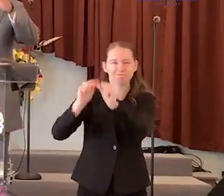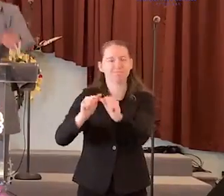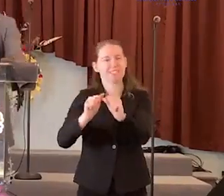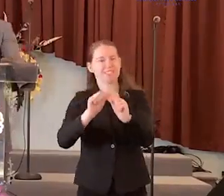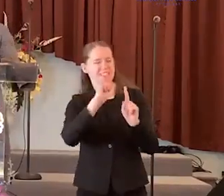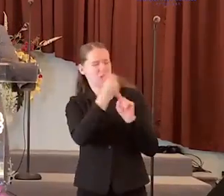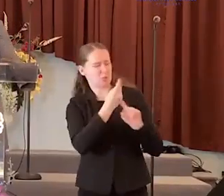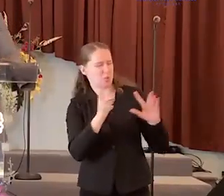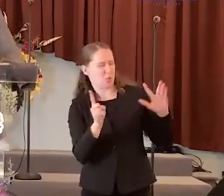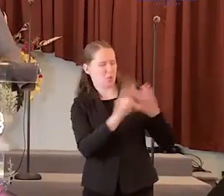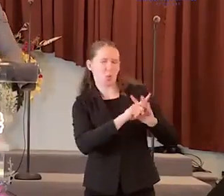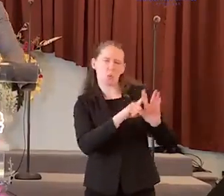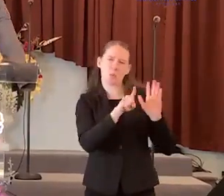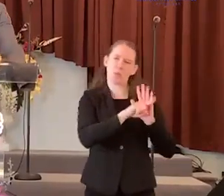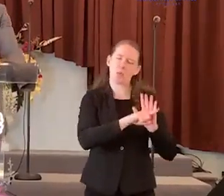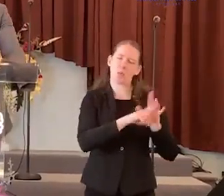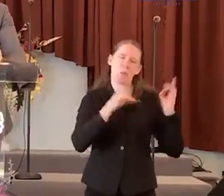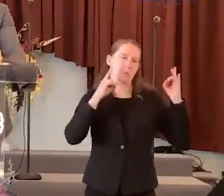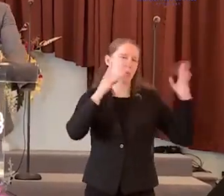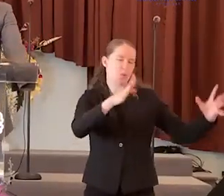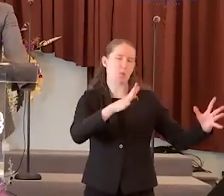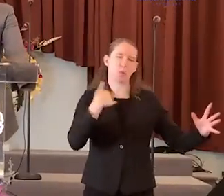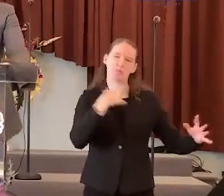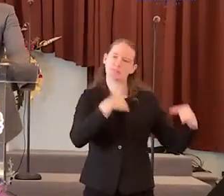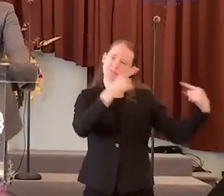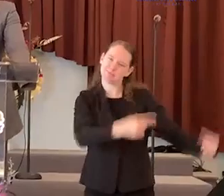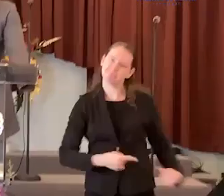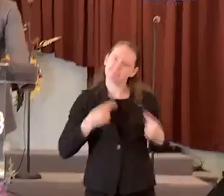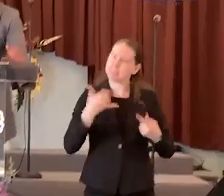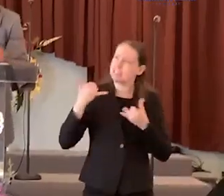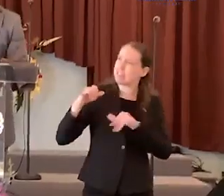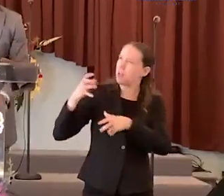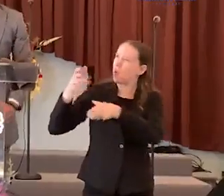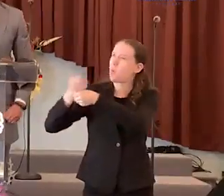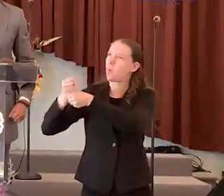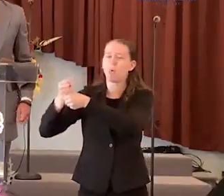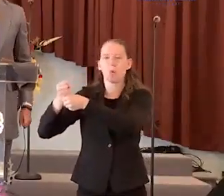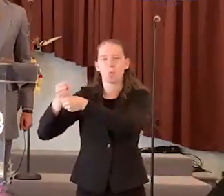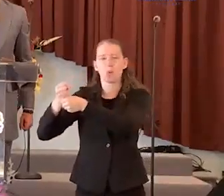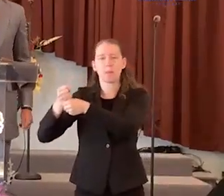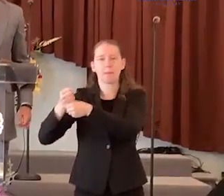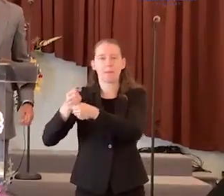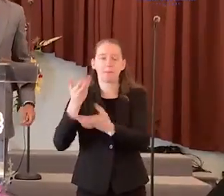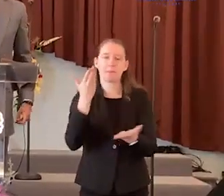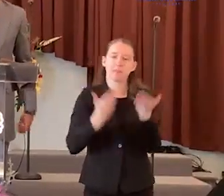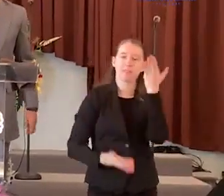Hold on through the difficult times. You may be